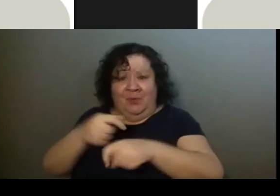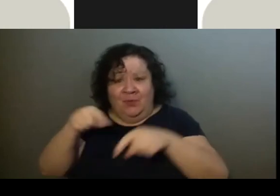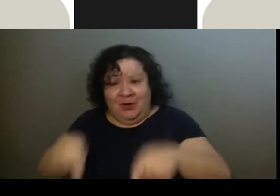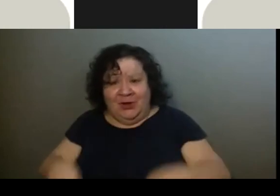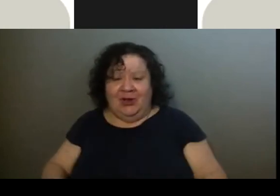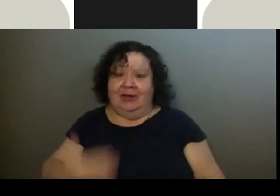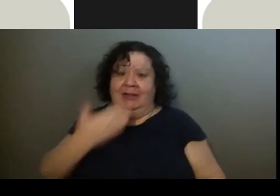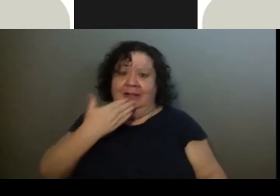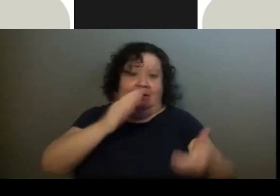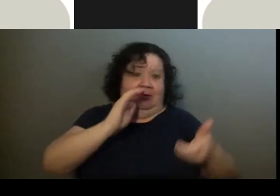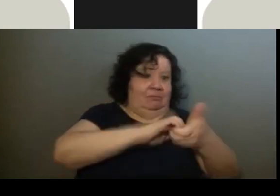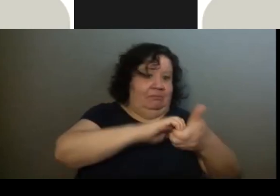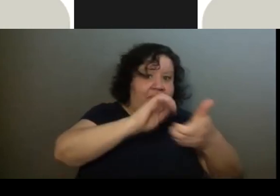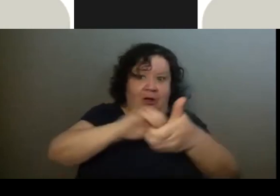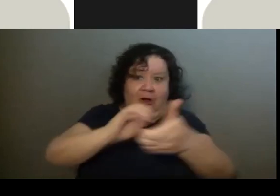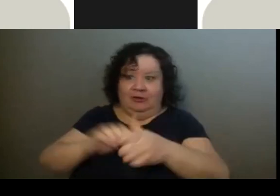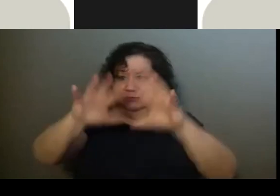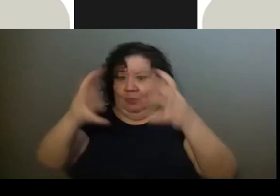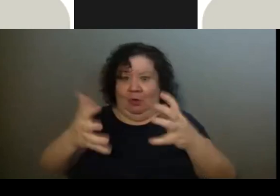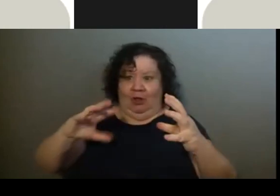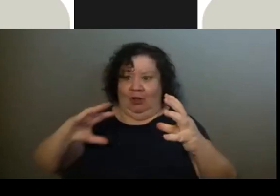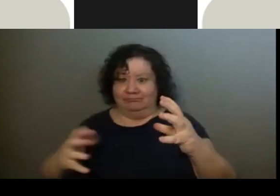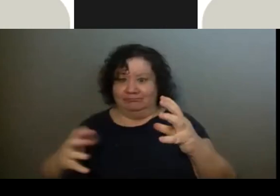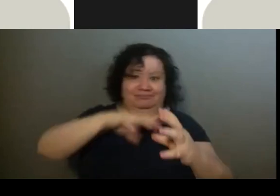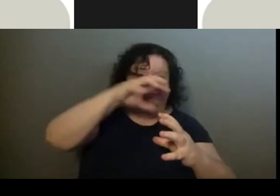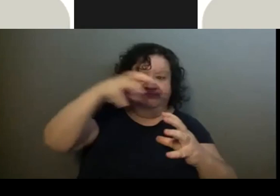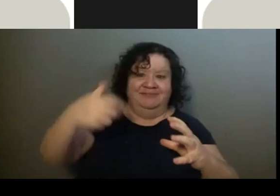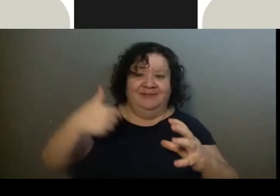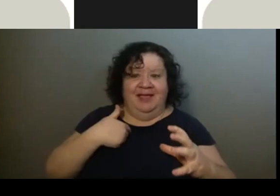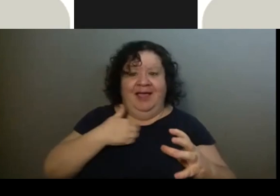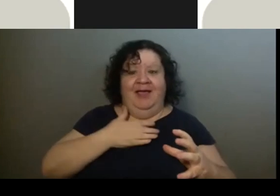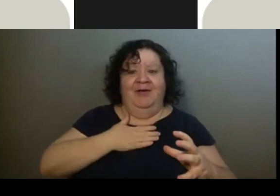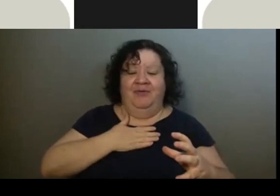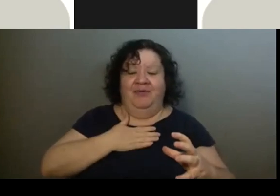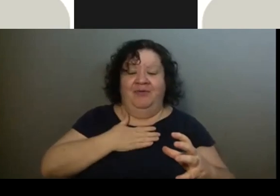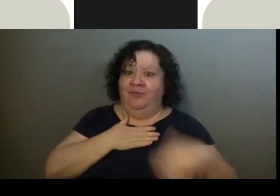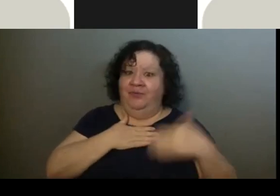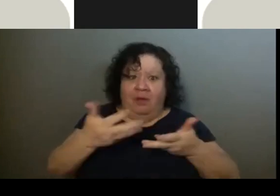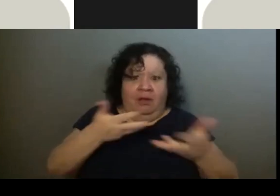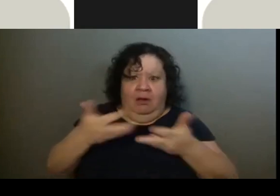in. Thoroughly enjoyed the engagement. Have a great rest of the week.